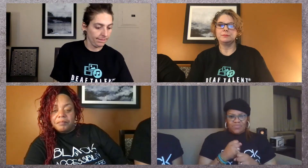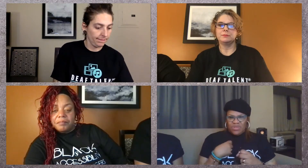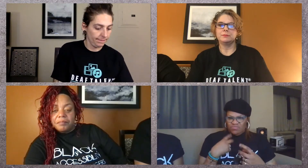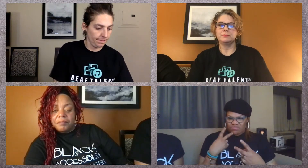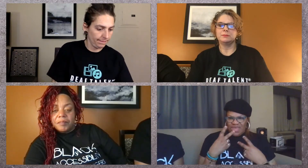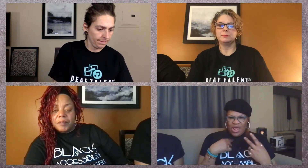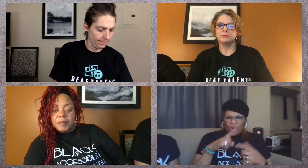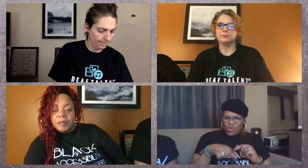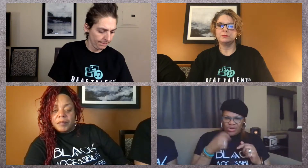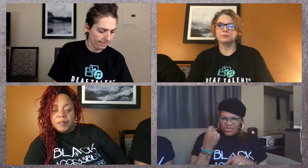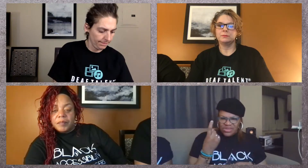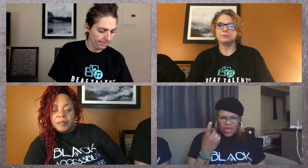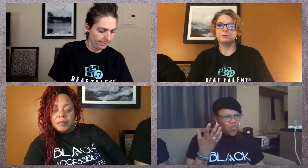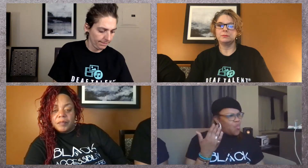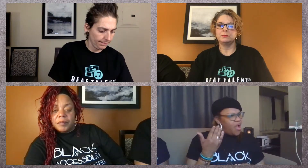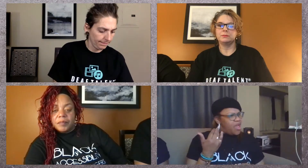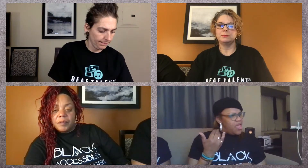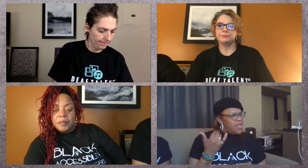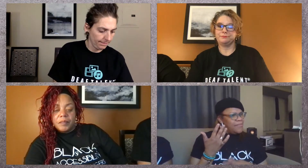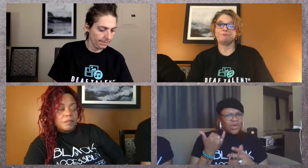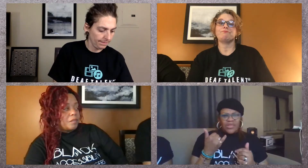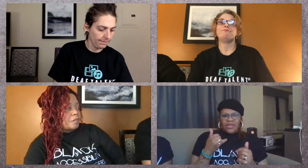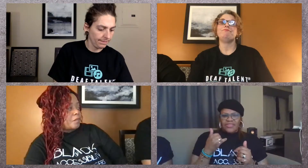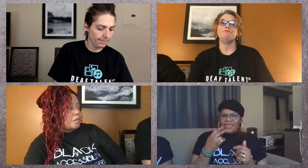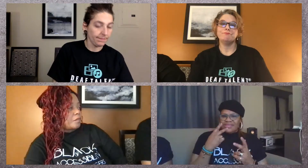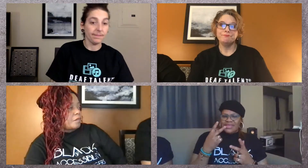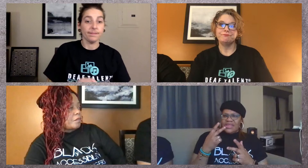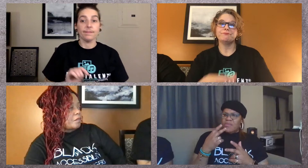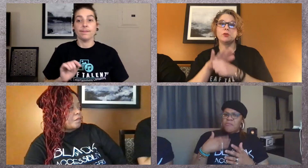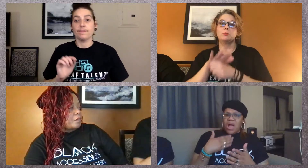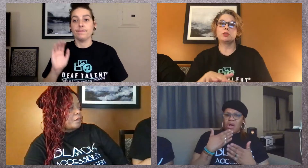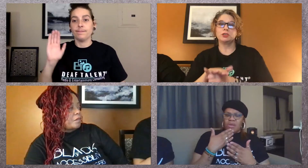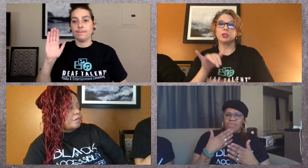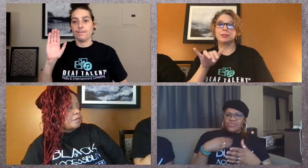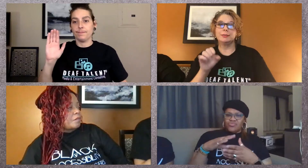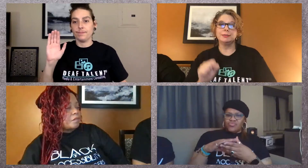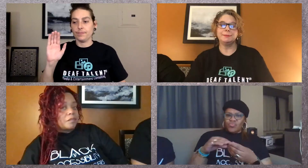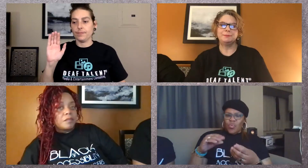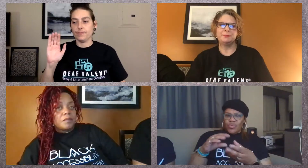I thought I was the only one in this journey for like 30 years.